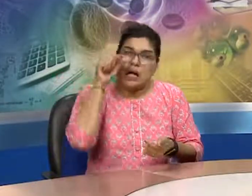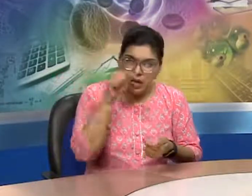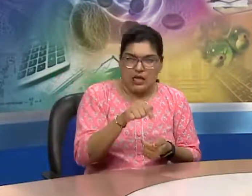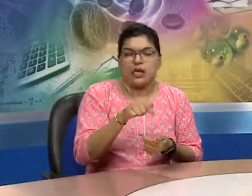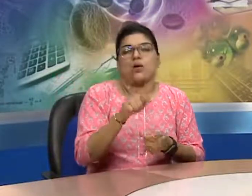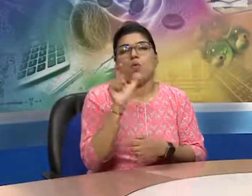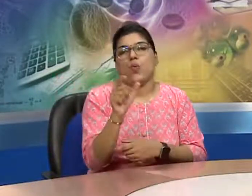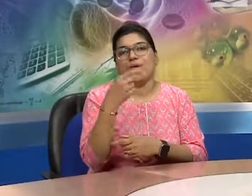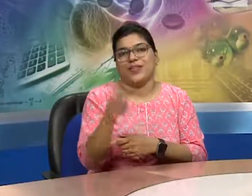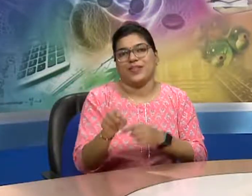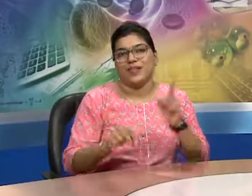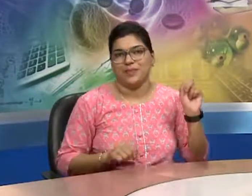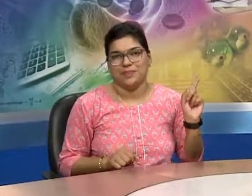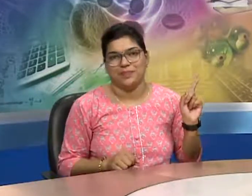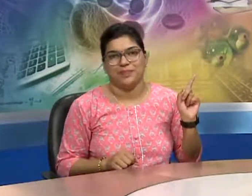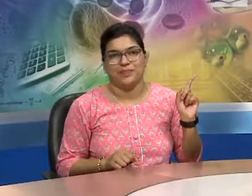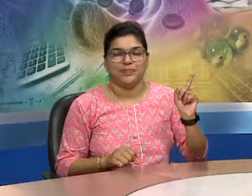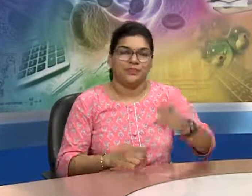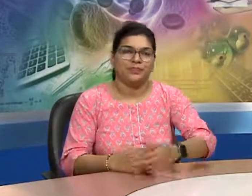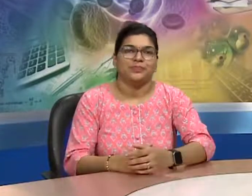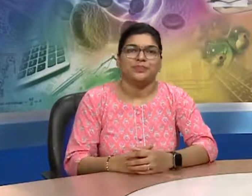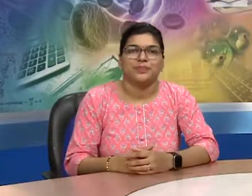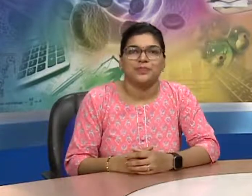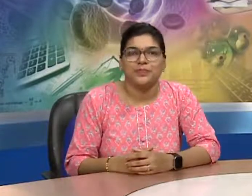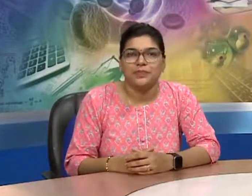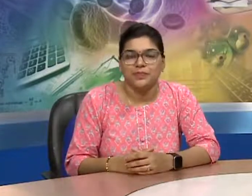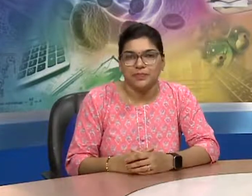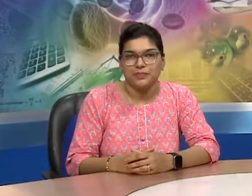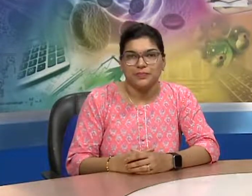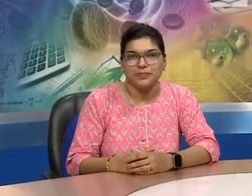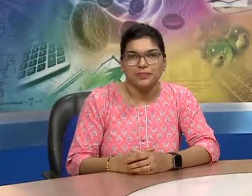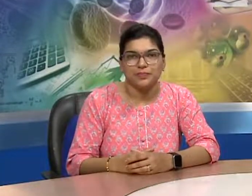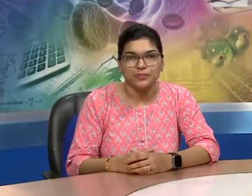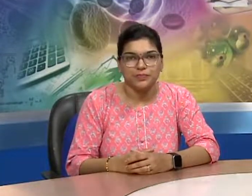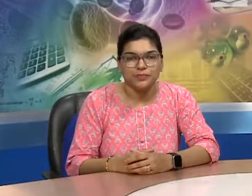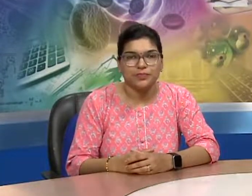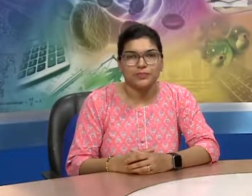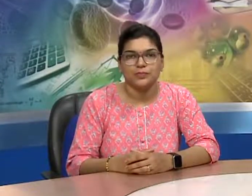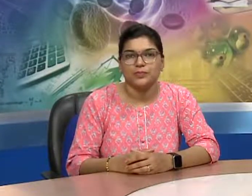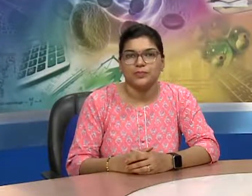particular environment. So accordingly, we use this word adapt.